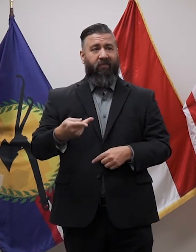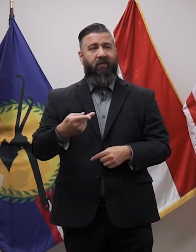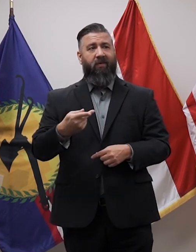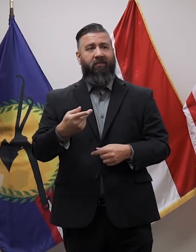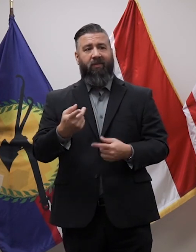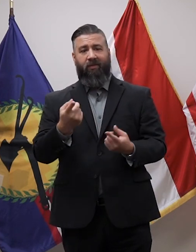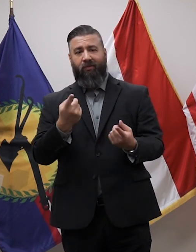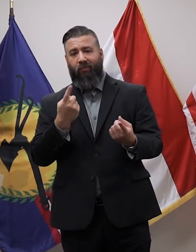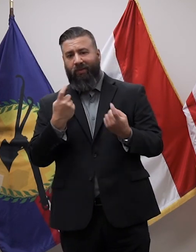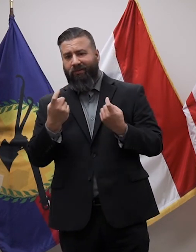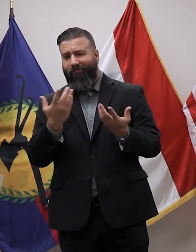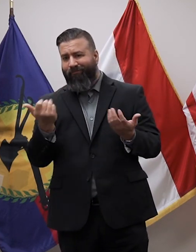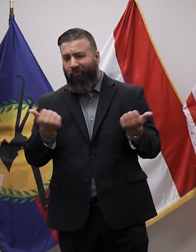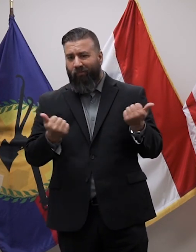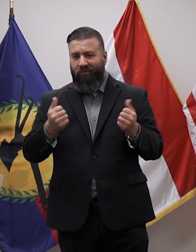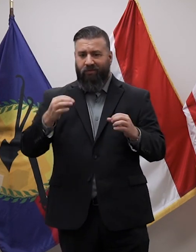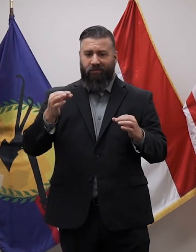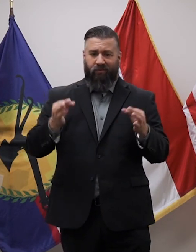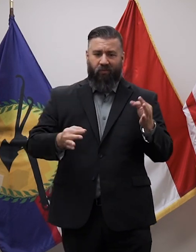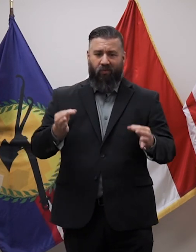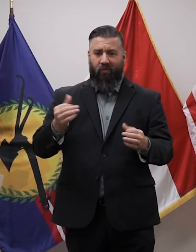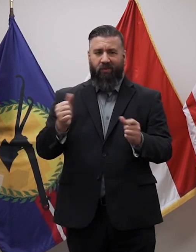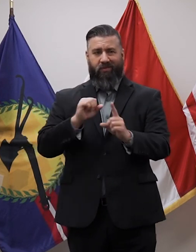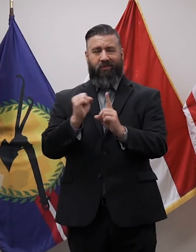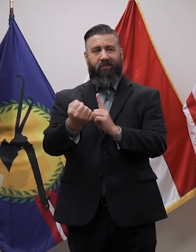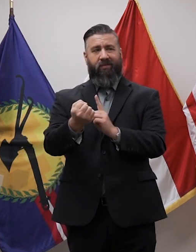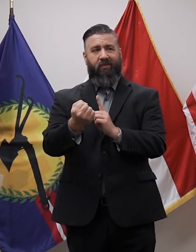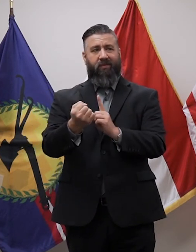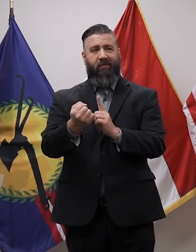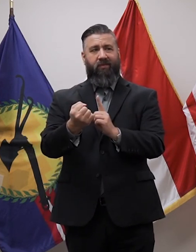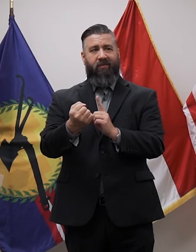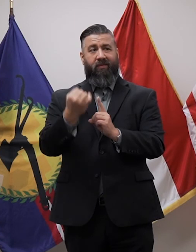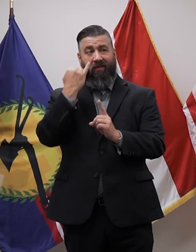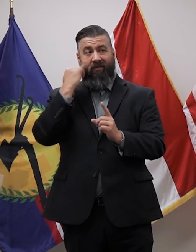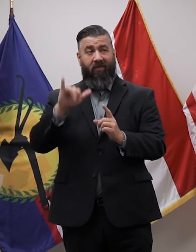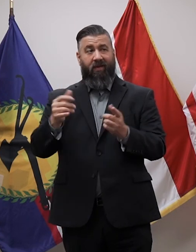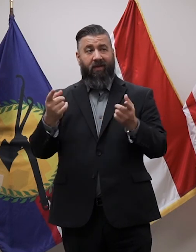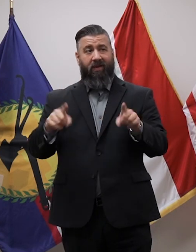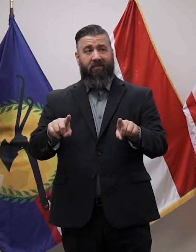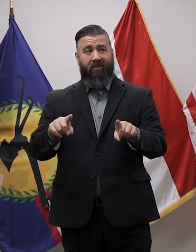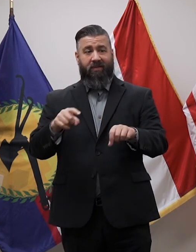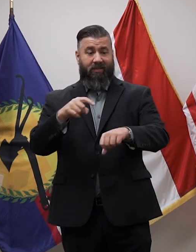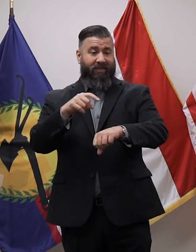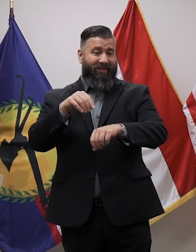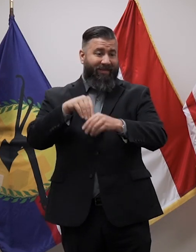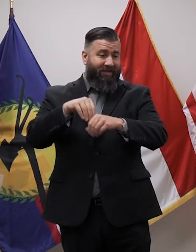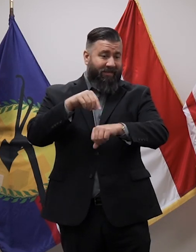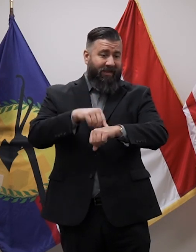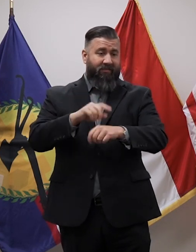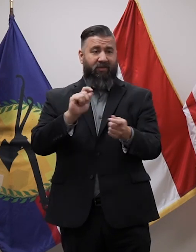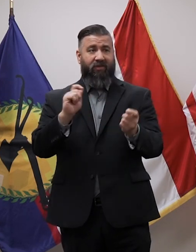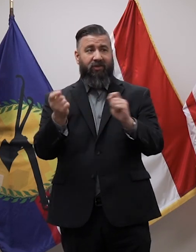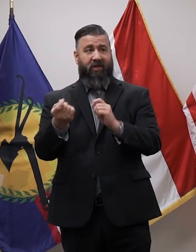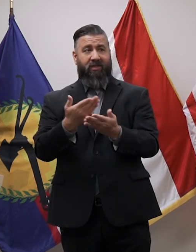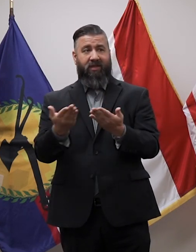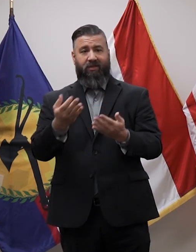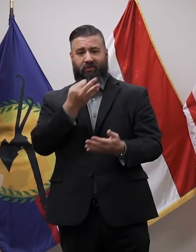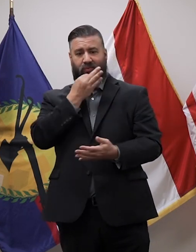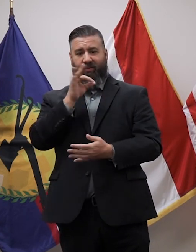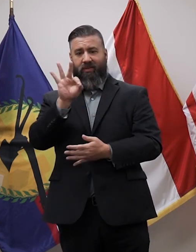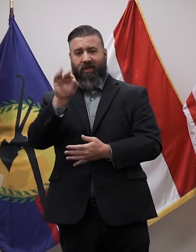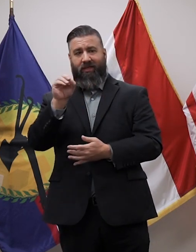what court and in what setting. And if that happens in time to change things in the next 90 days, I don't